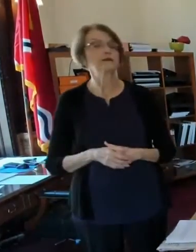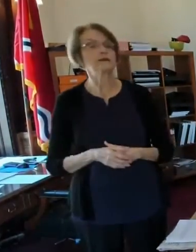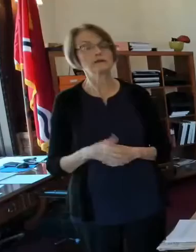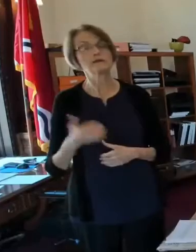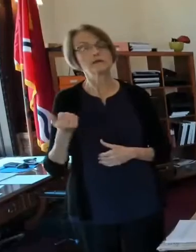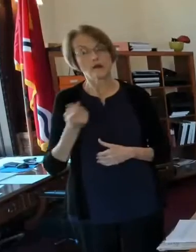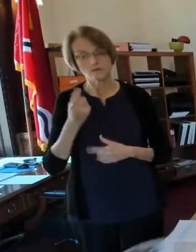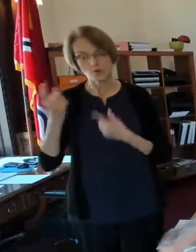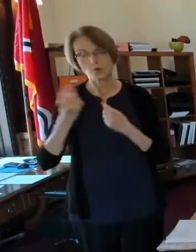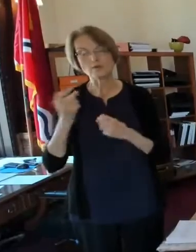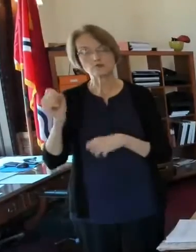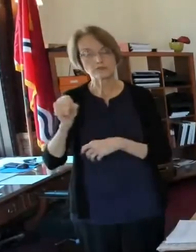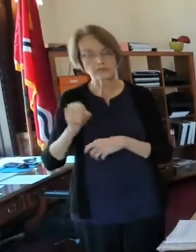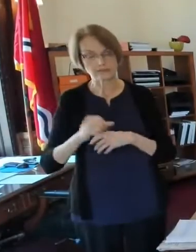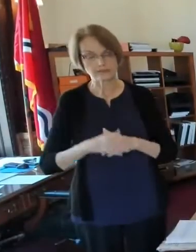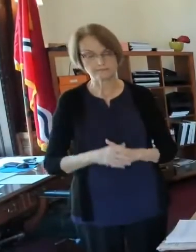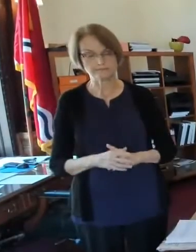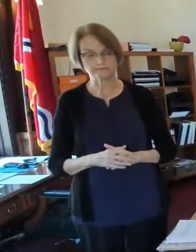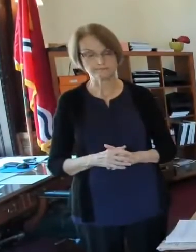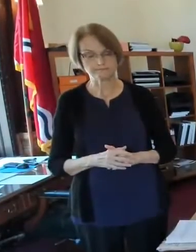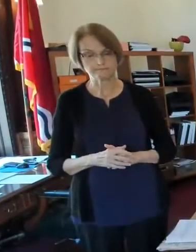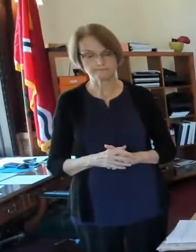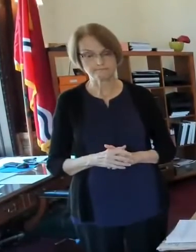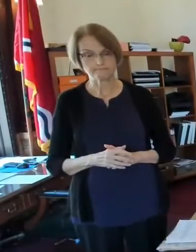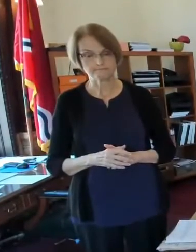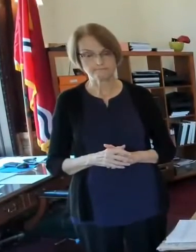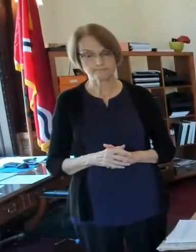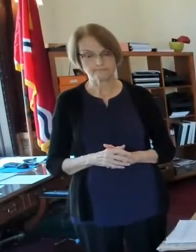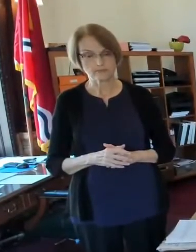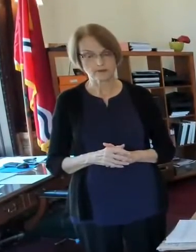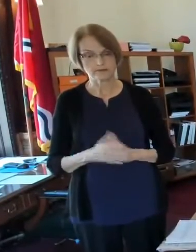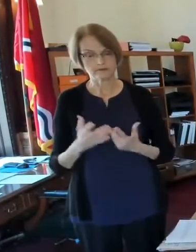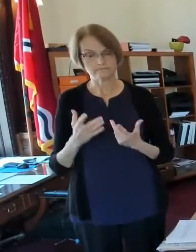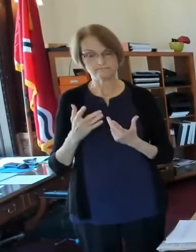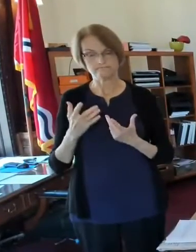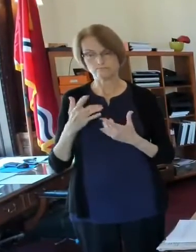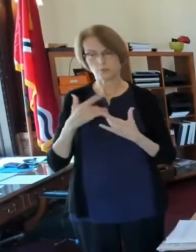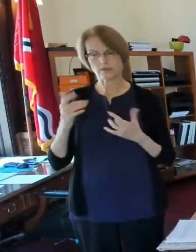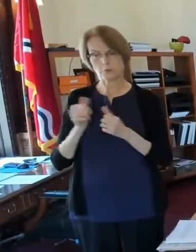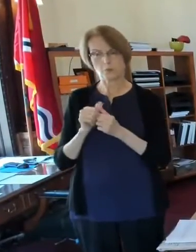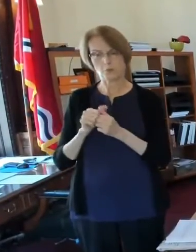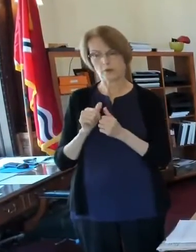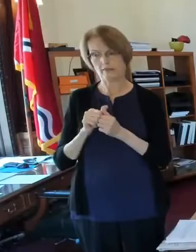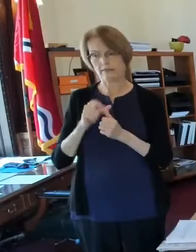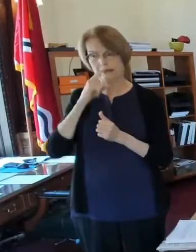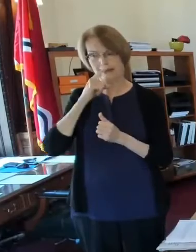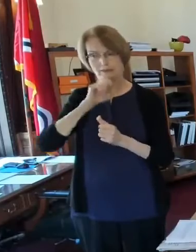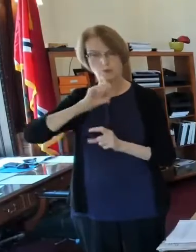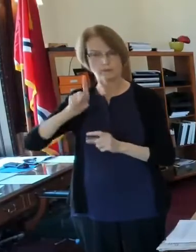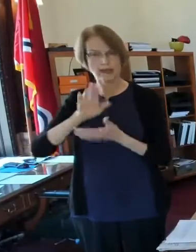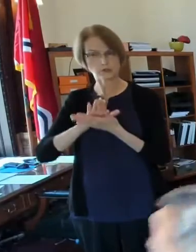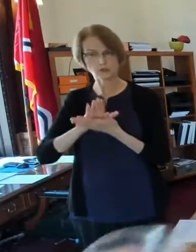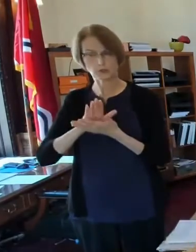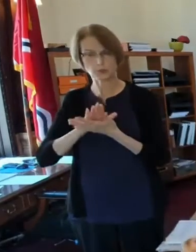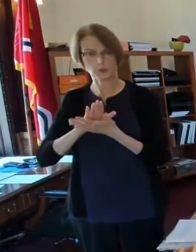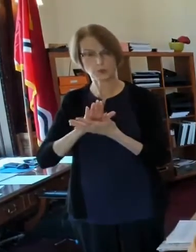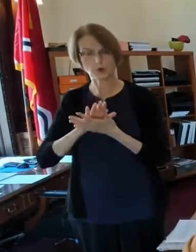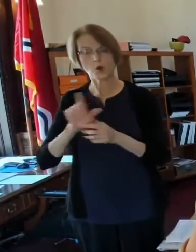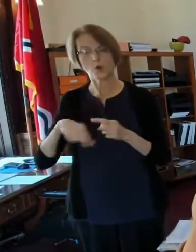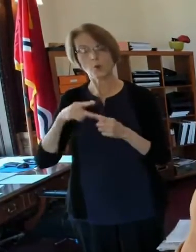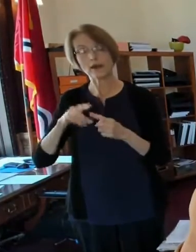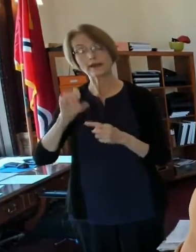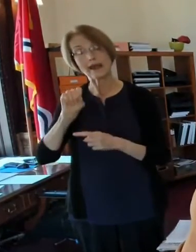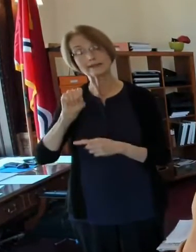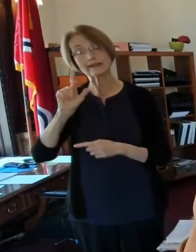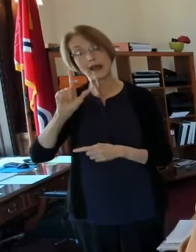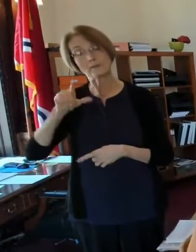of questions. Do you have an update on school going back and when SLPS